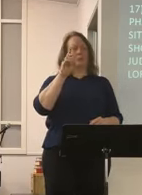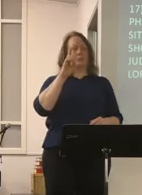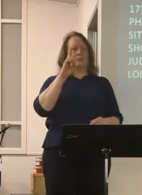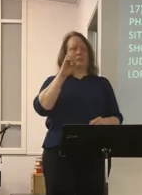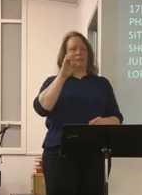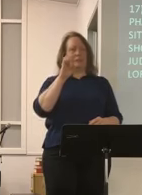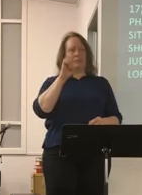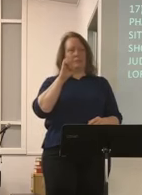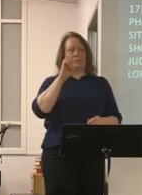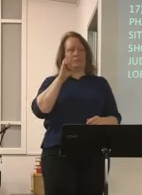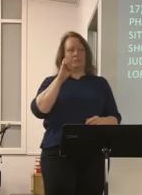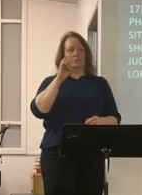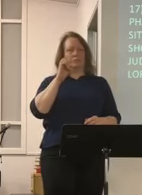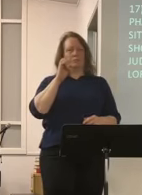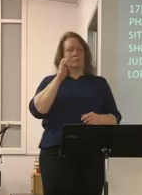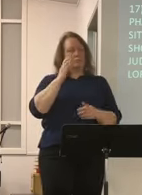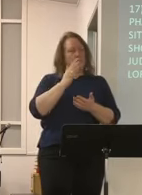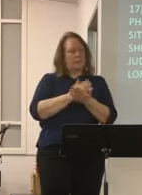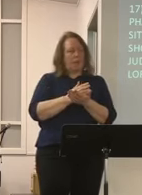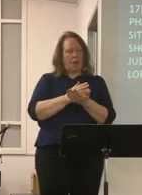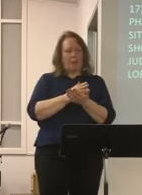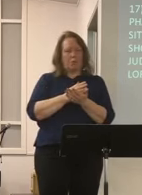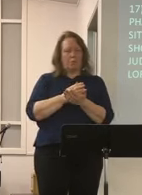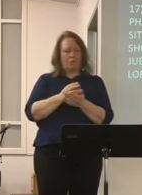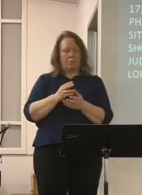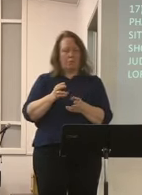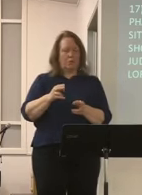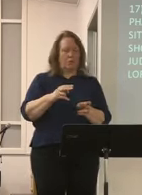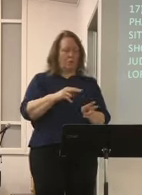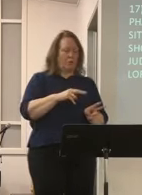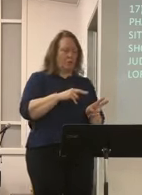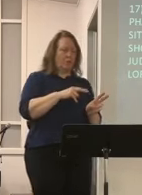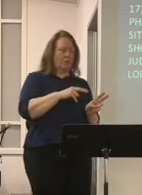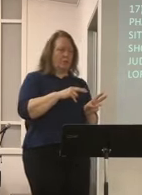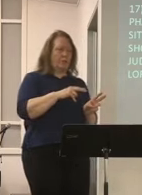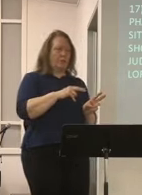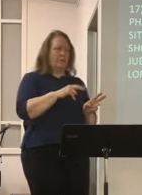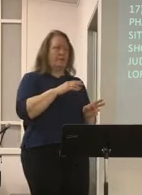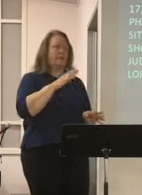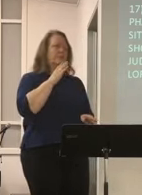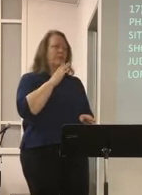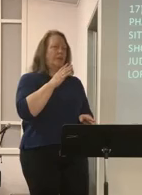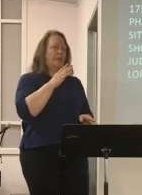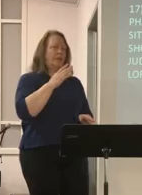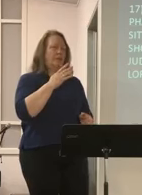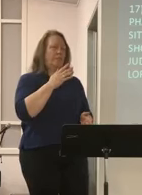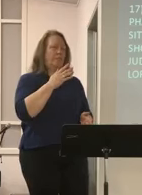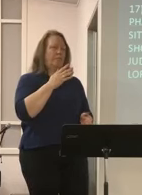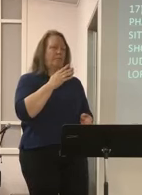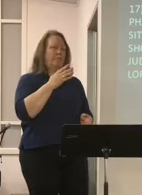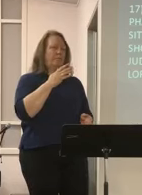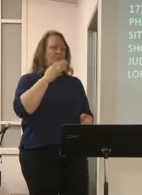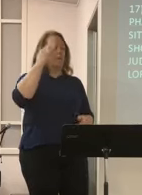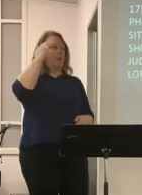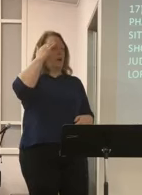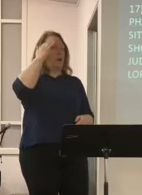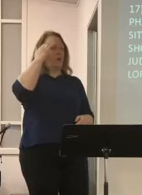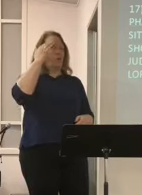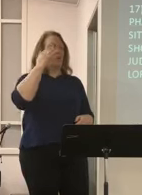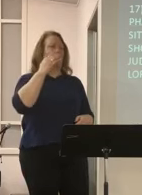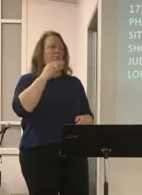And she stopped, and she turned around, and she said, I know that